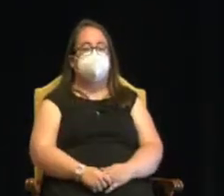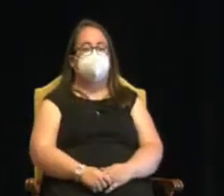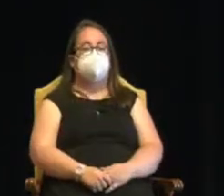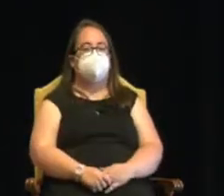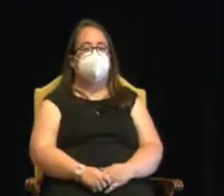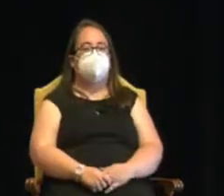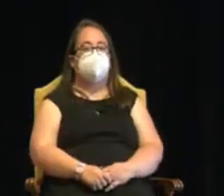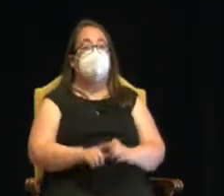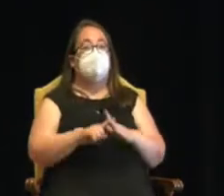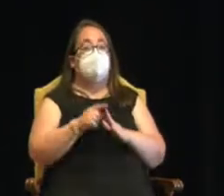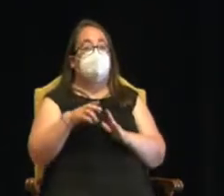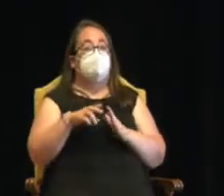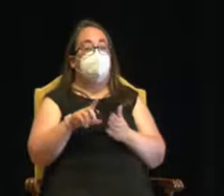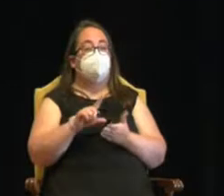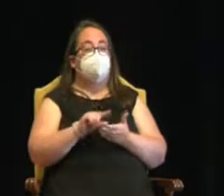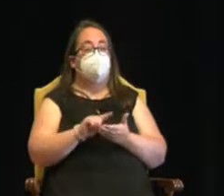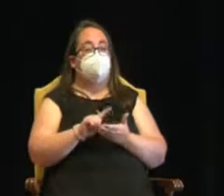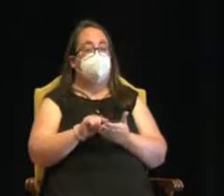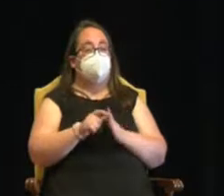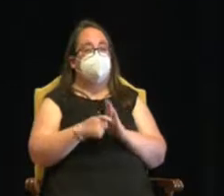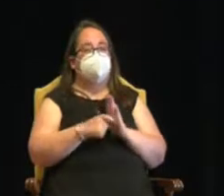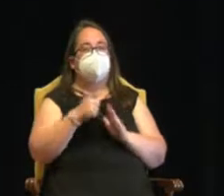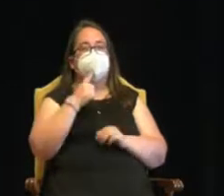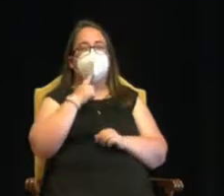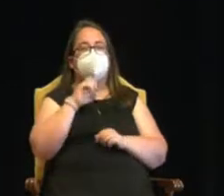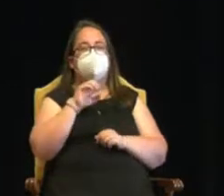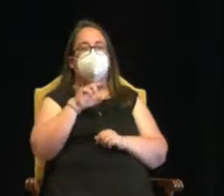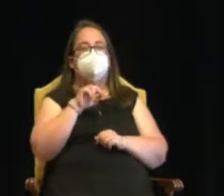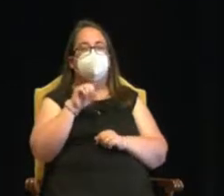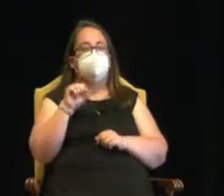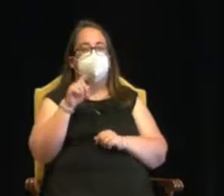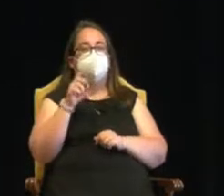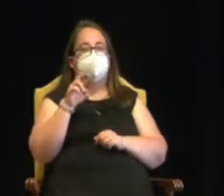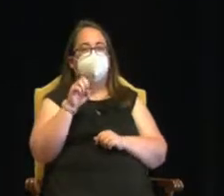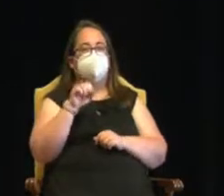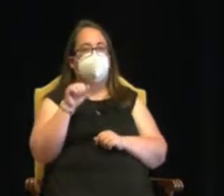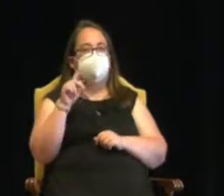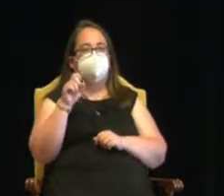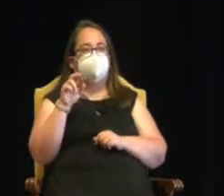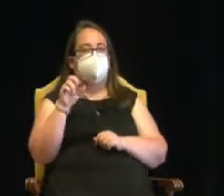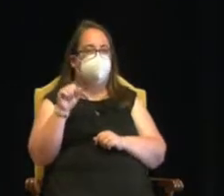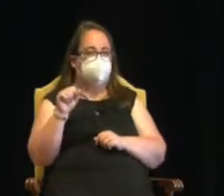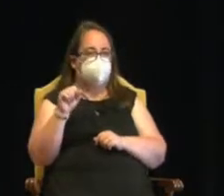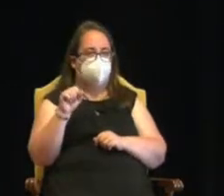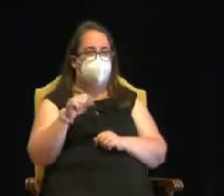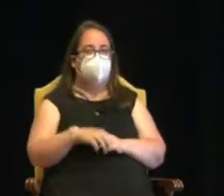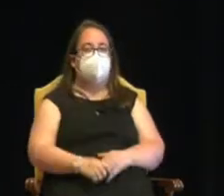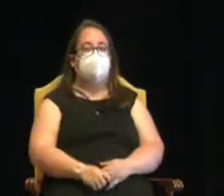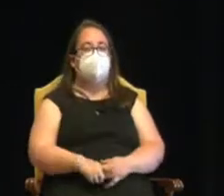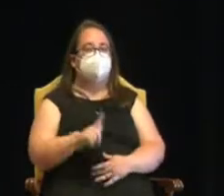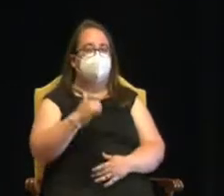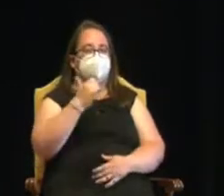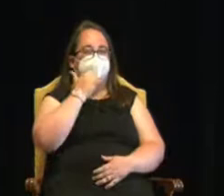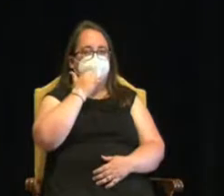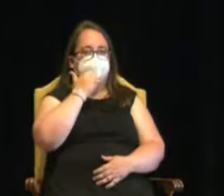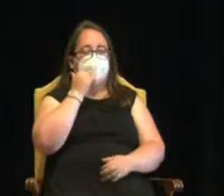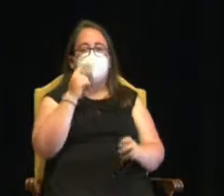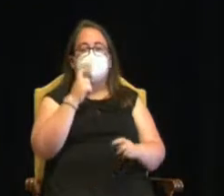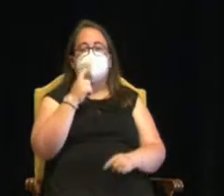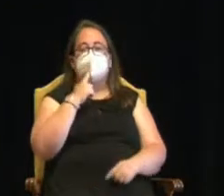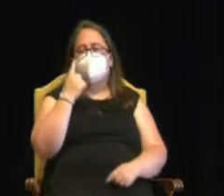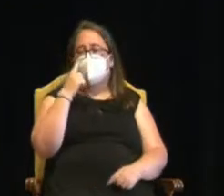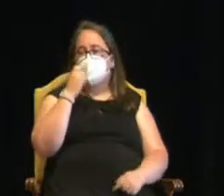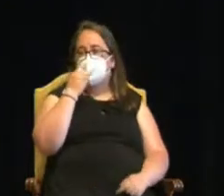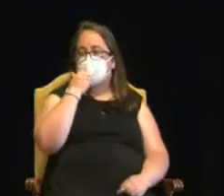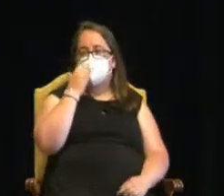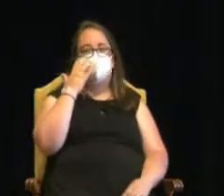Baltimore Sun story described them as cross-dressers. And it's just, that's just wrong. And people are like, why is it wrong? It's